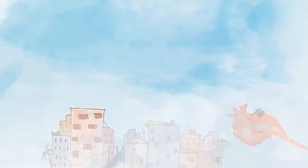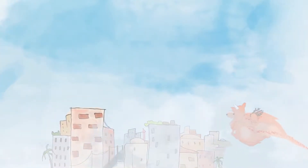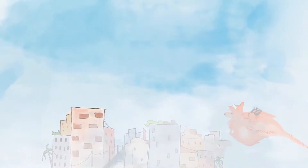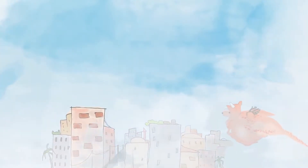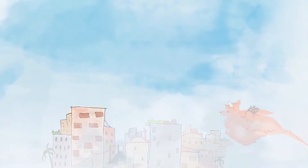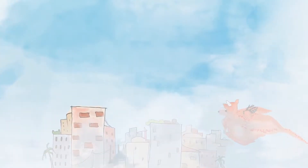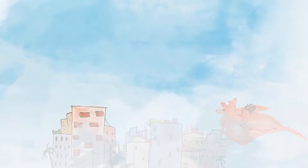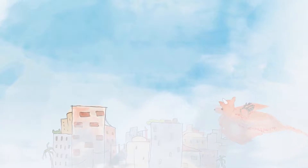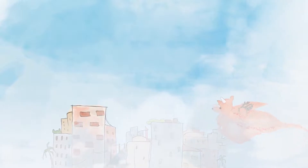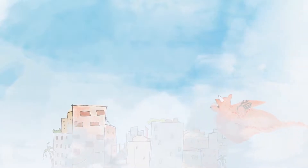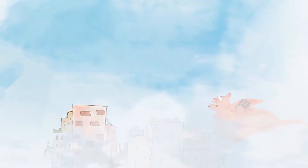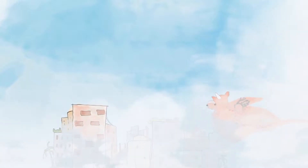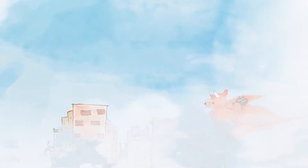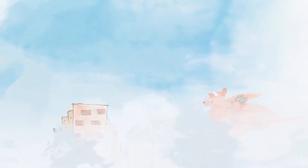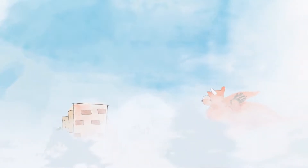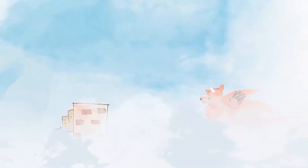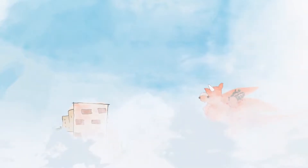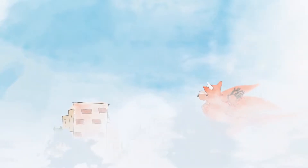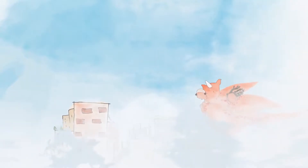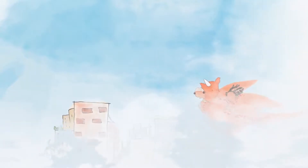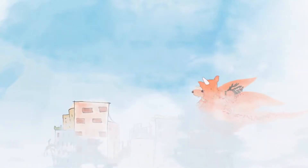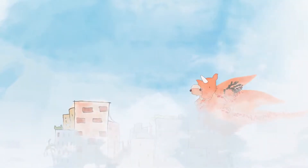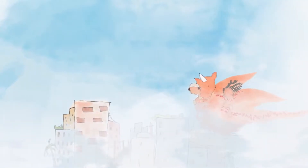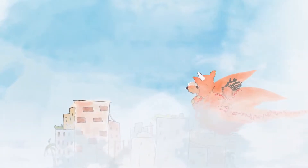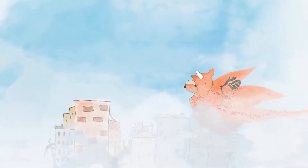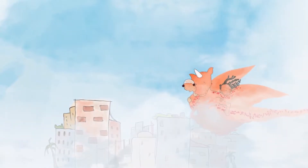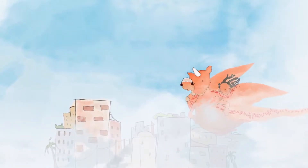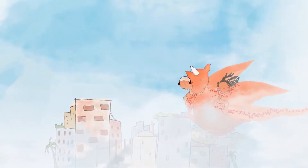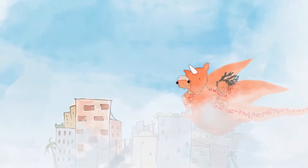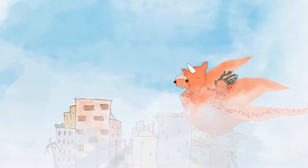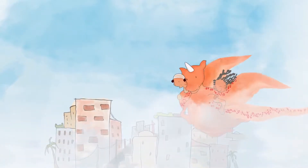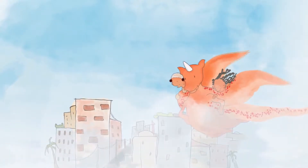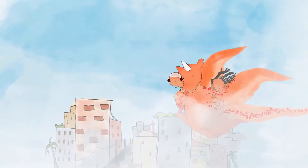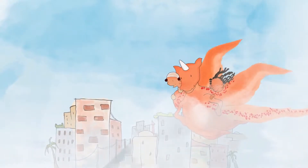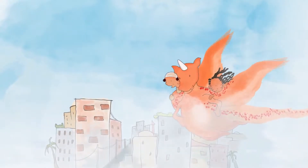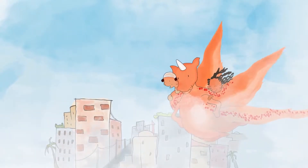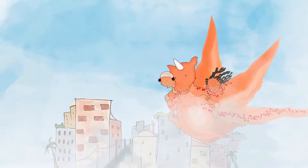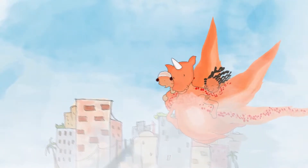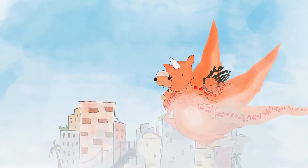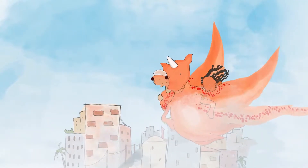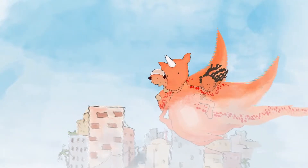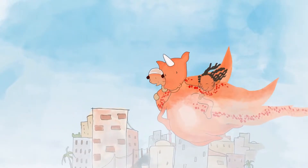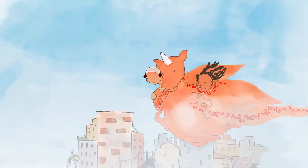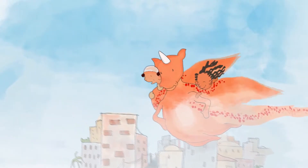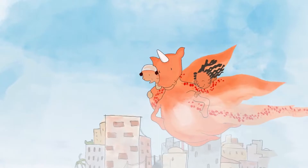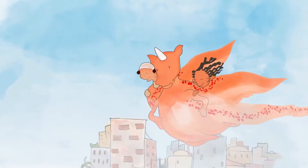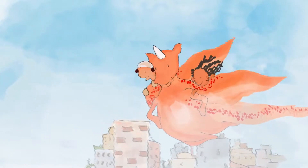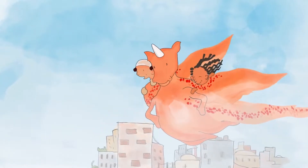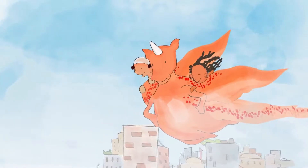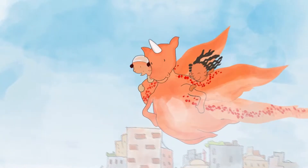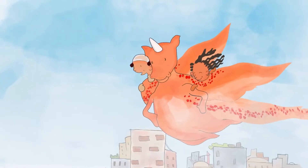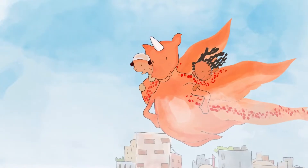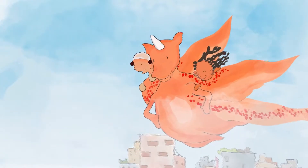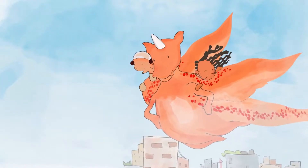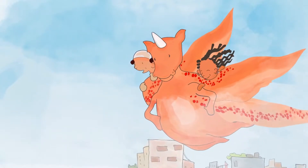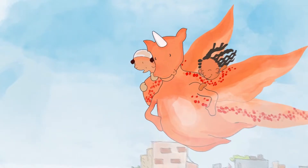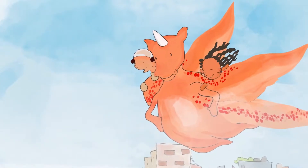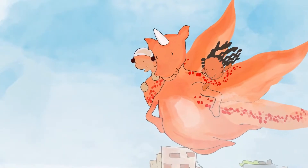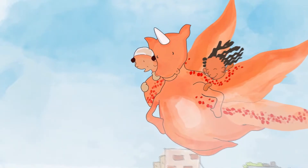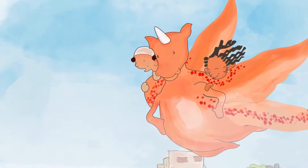People were amazed by what they saw. They waved and agreed to go inside their